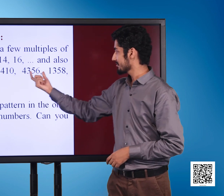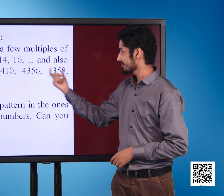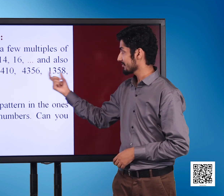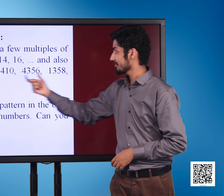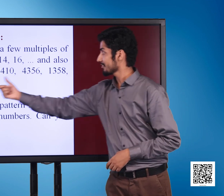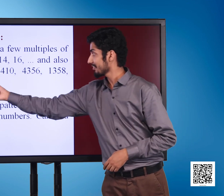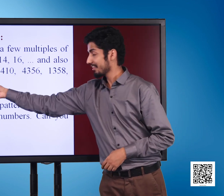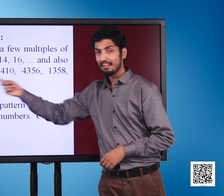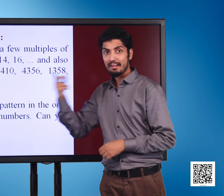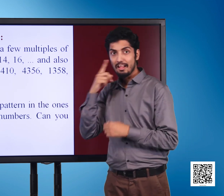1358,